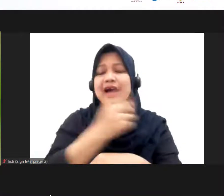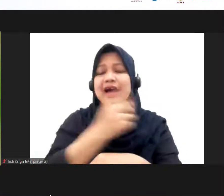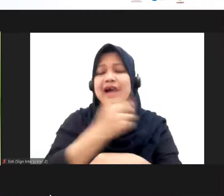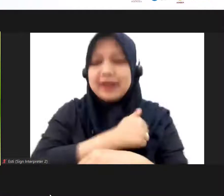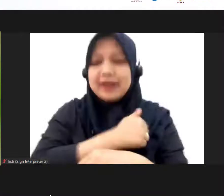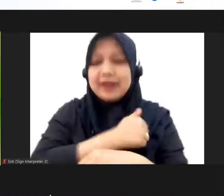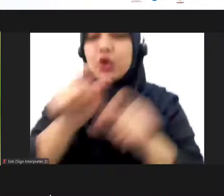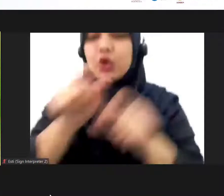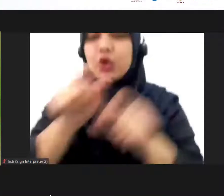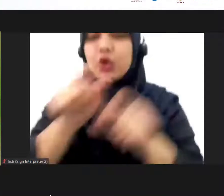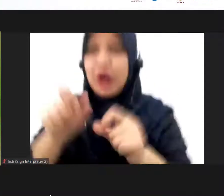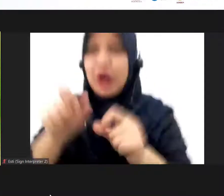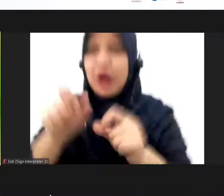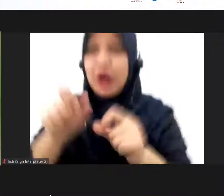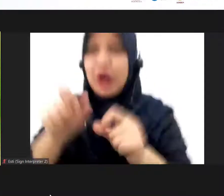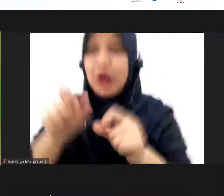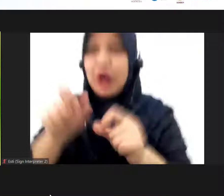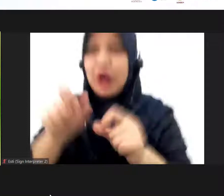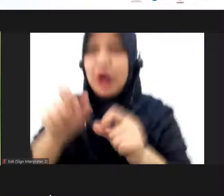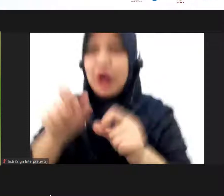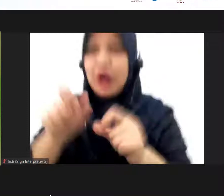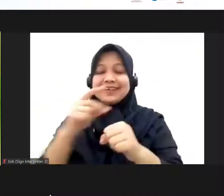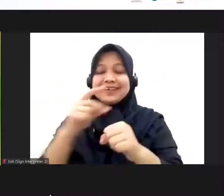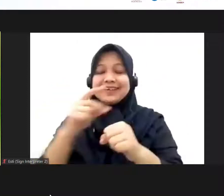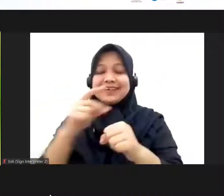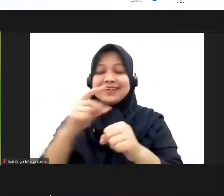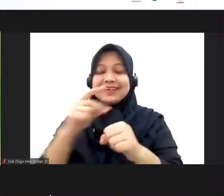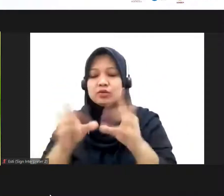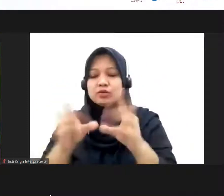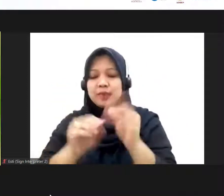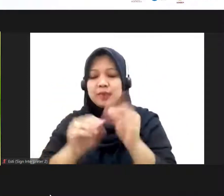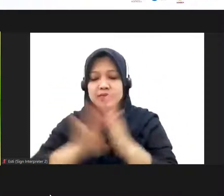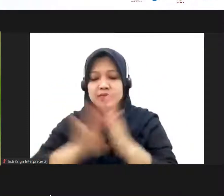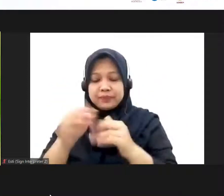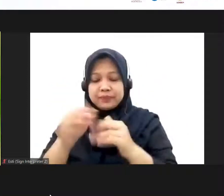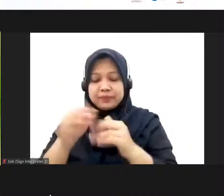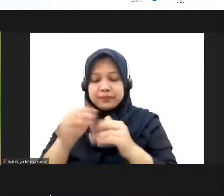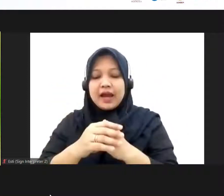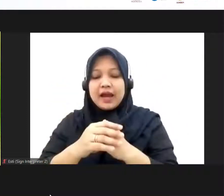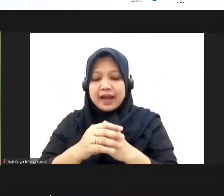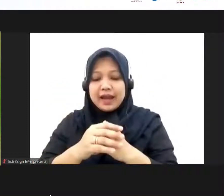host communities. So it is not, it is a difficult time